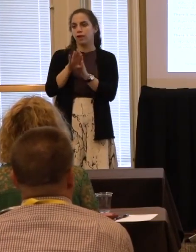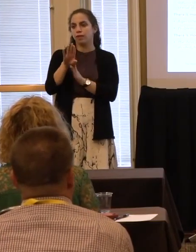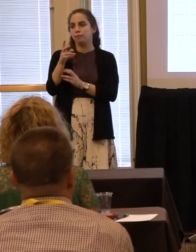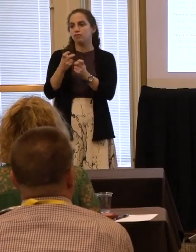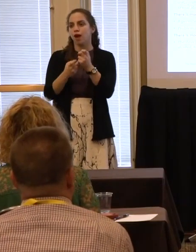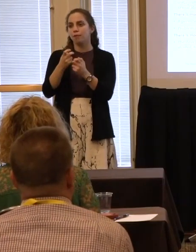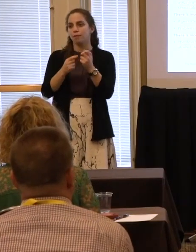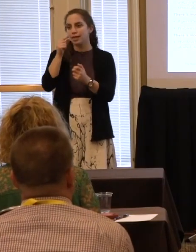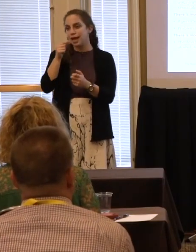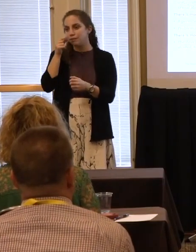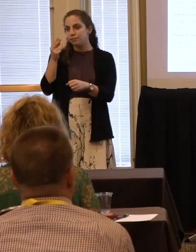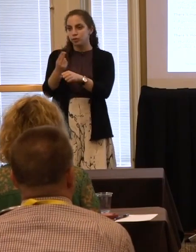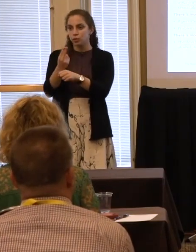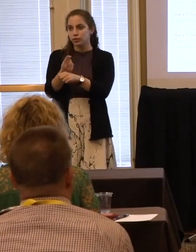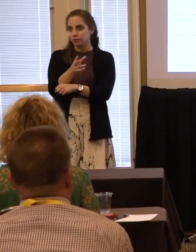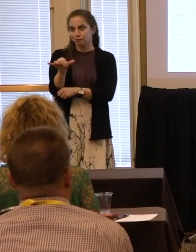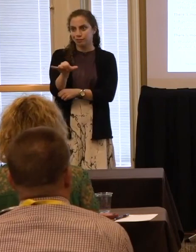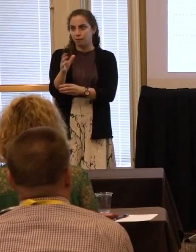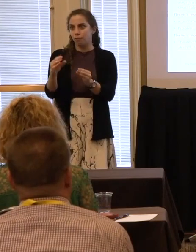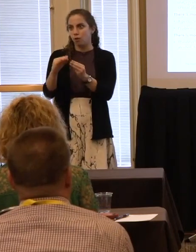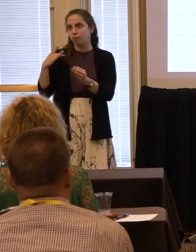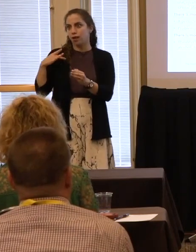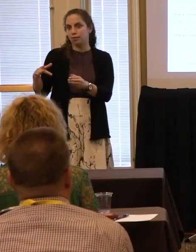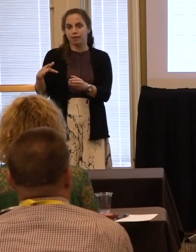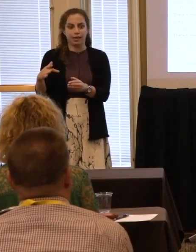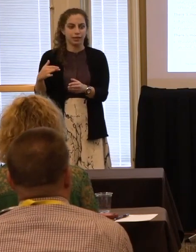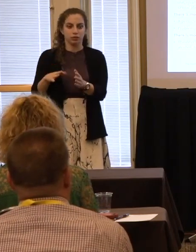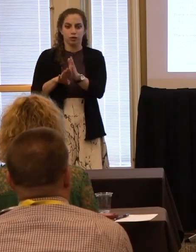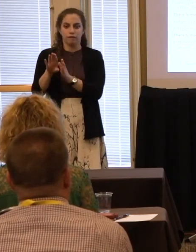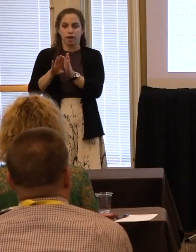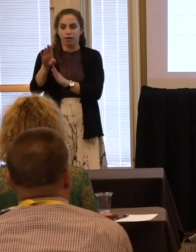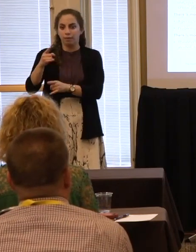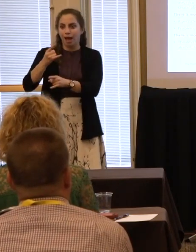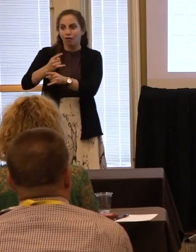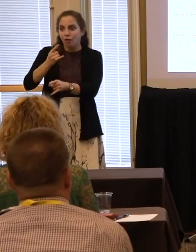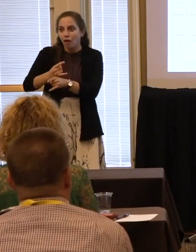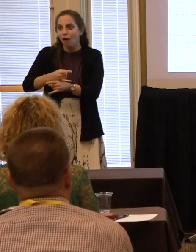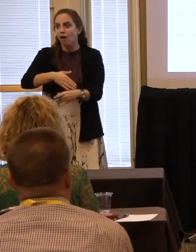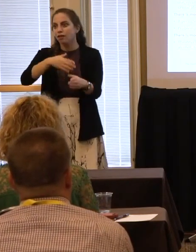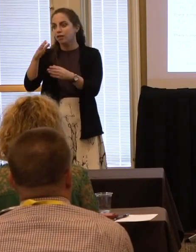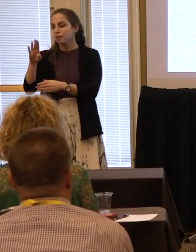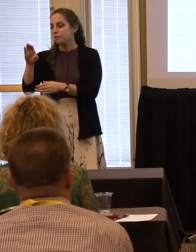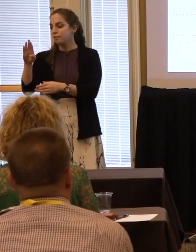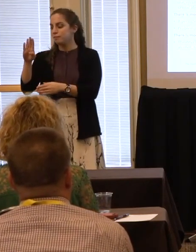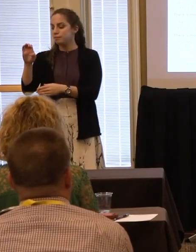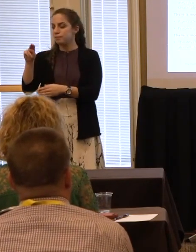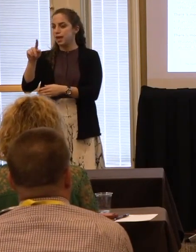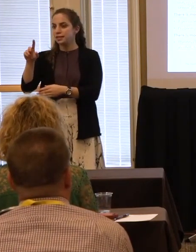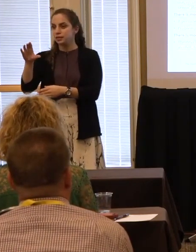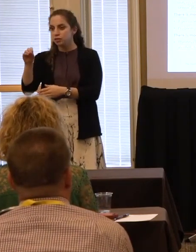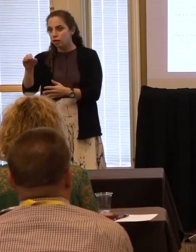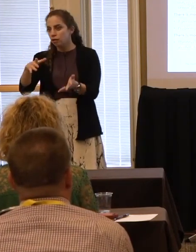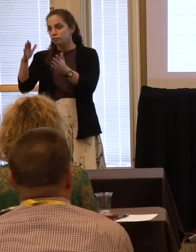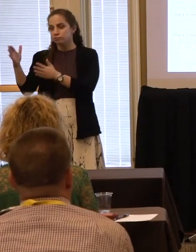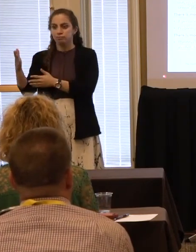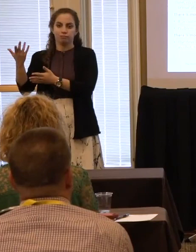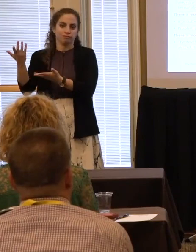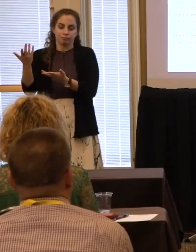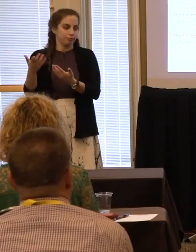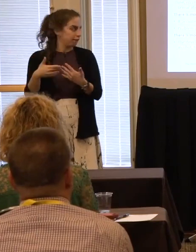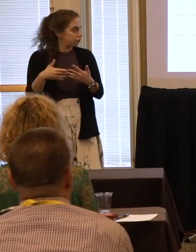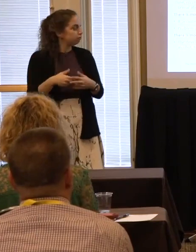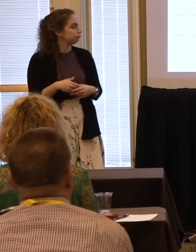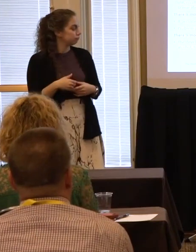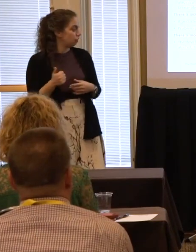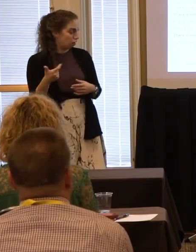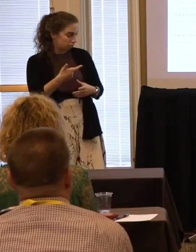problem cannabis use, just like they are more likely to develop problem alcohol use, problem benzodiazepine use, problem opiate use.